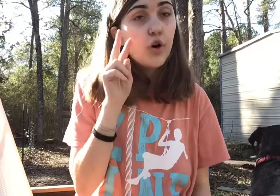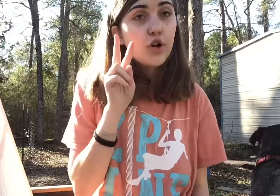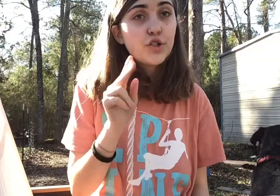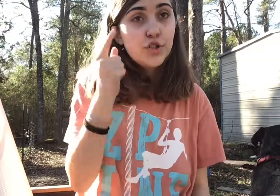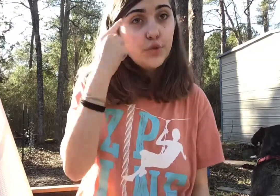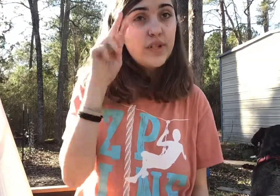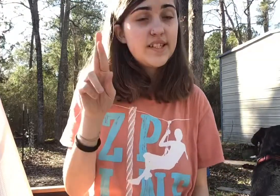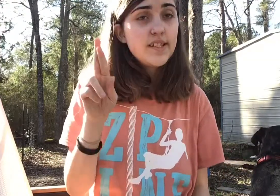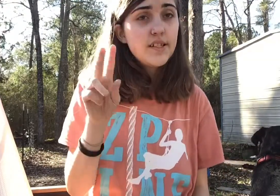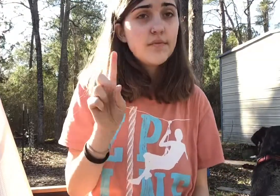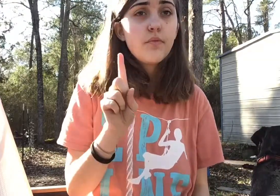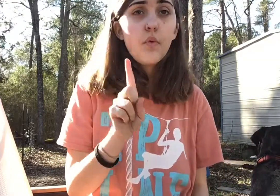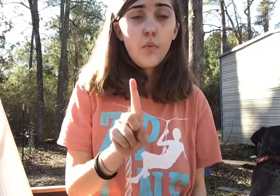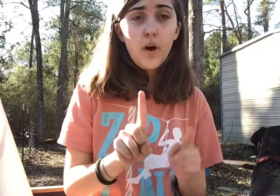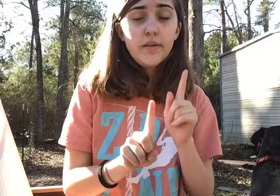for two reasons. One,